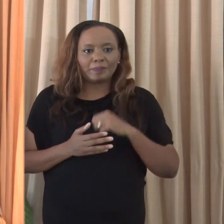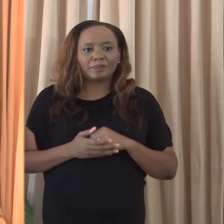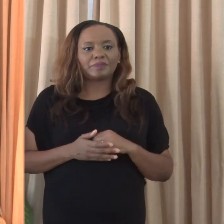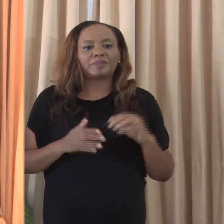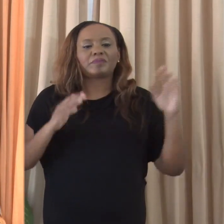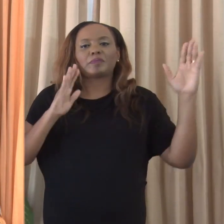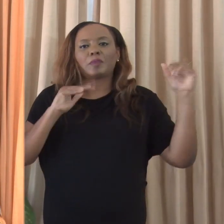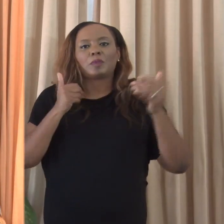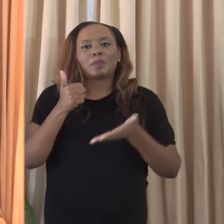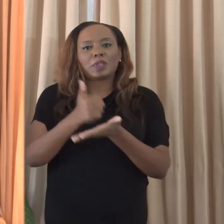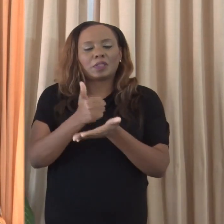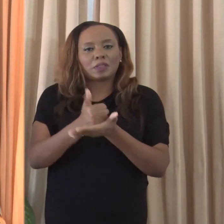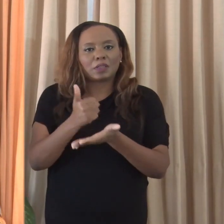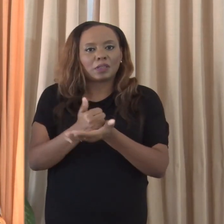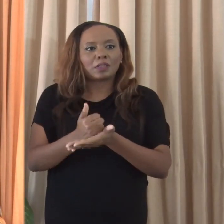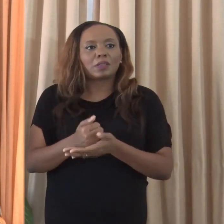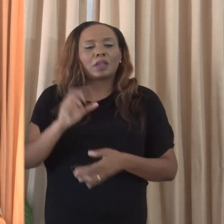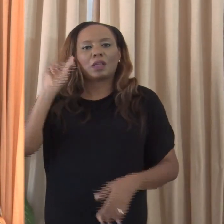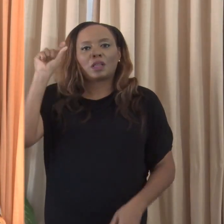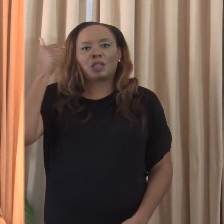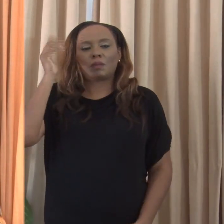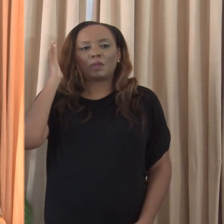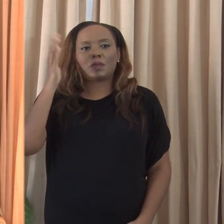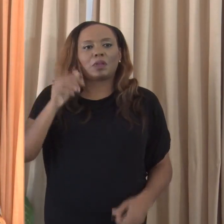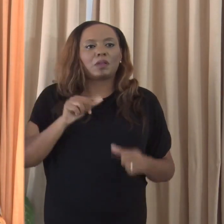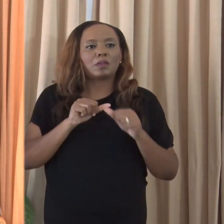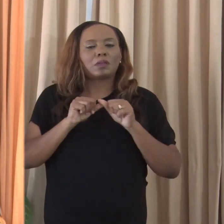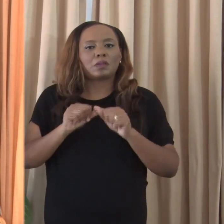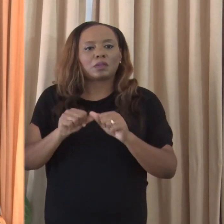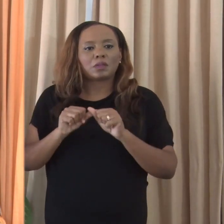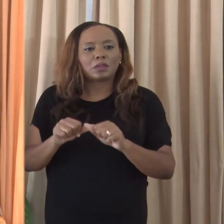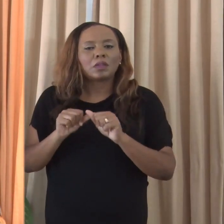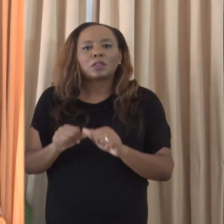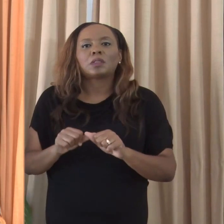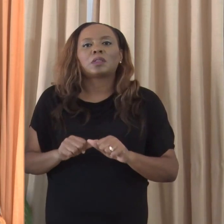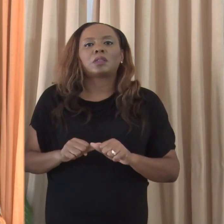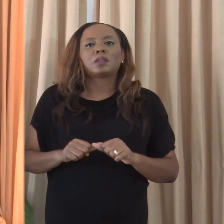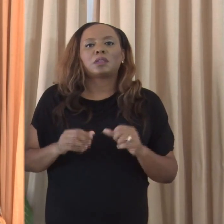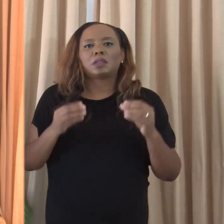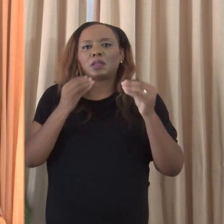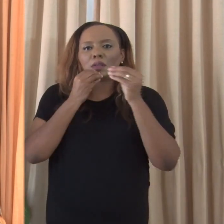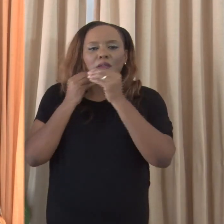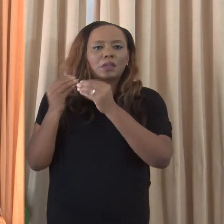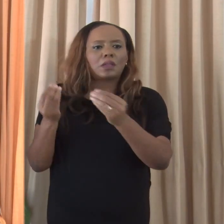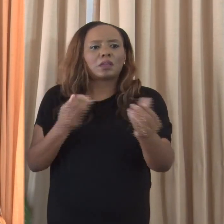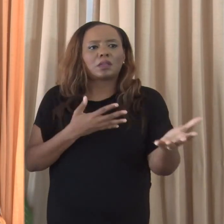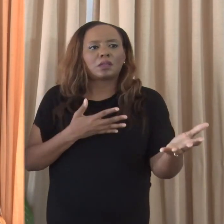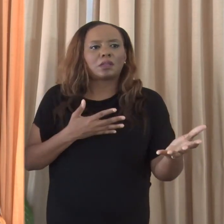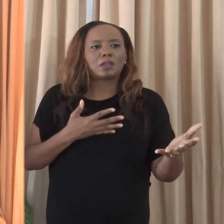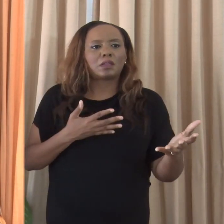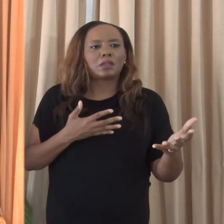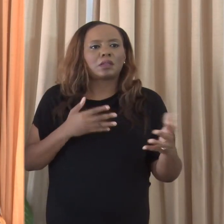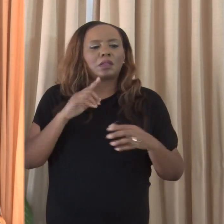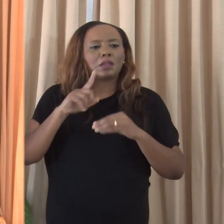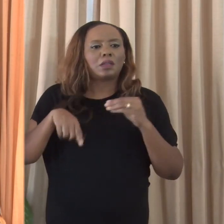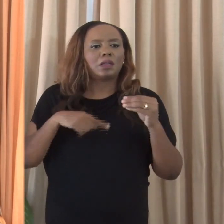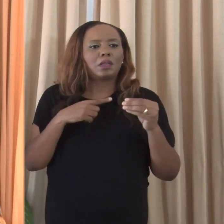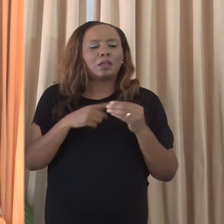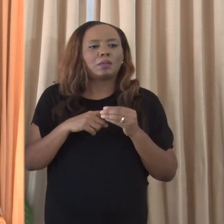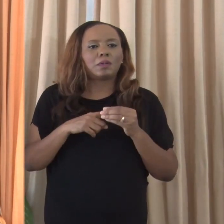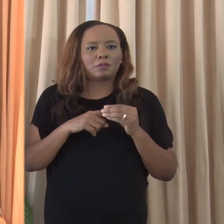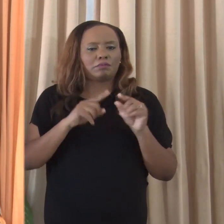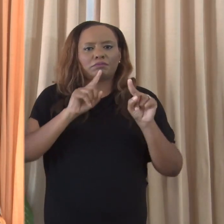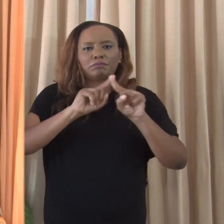useful, and obviously the government will continue through a variety of voices to keep you updated on all matters relating to